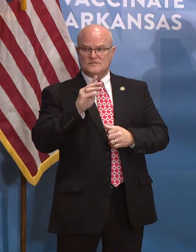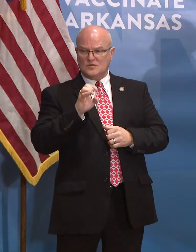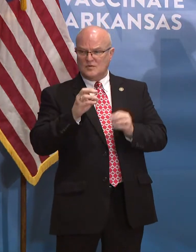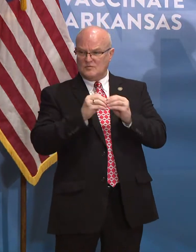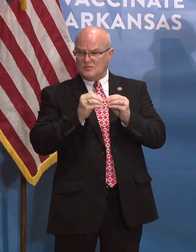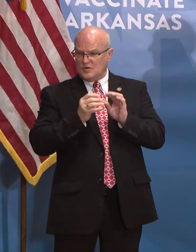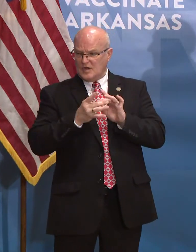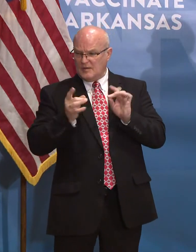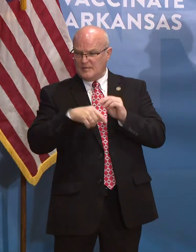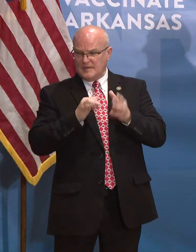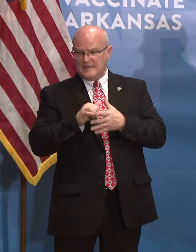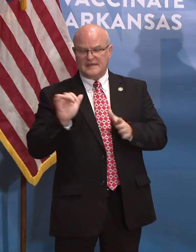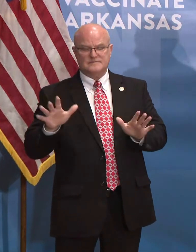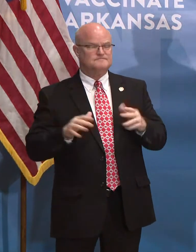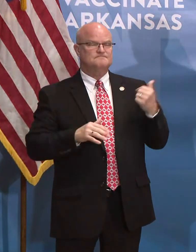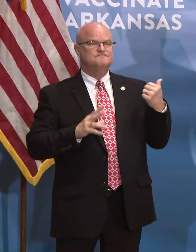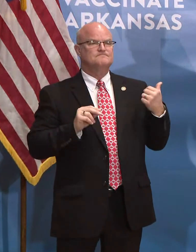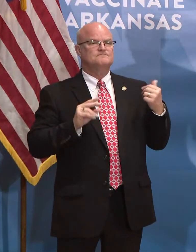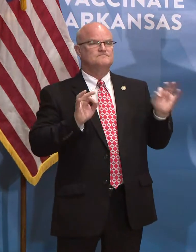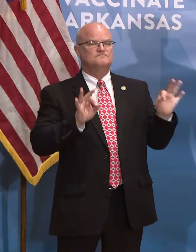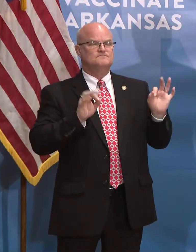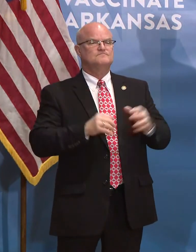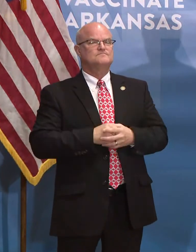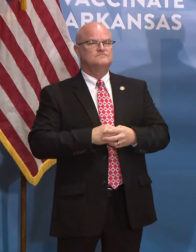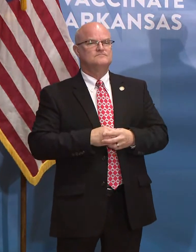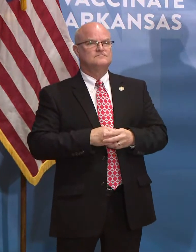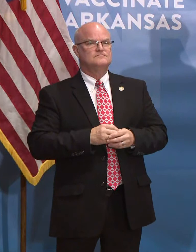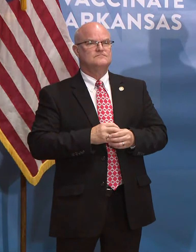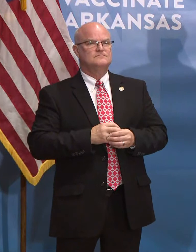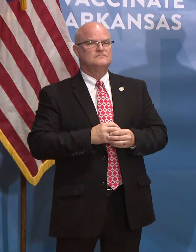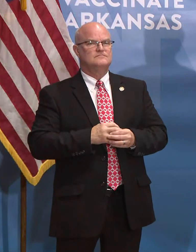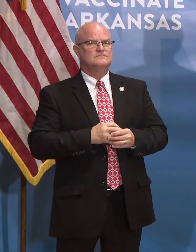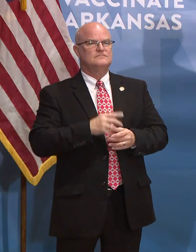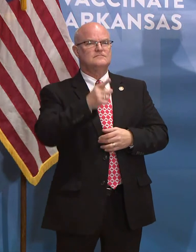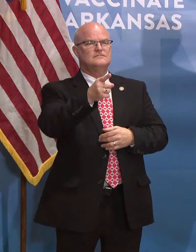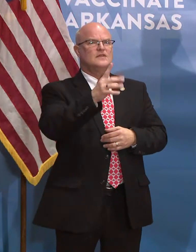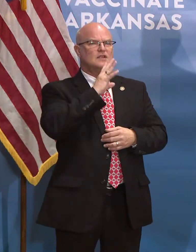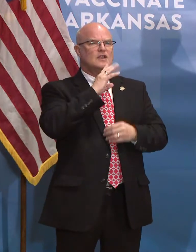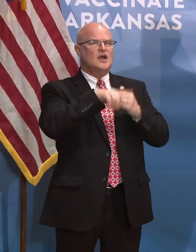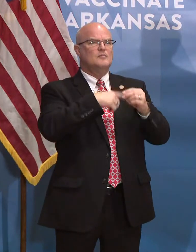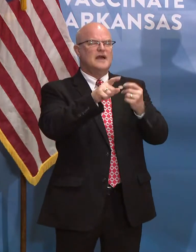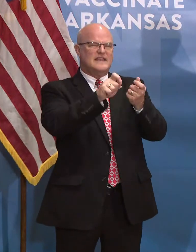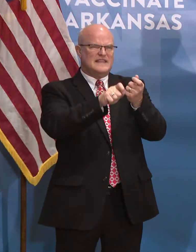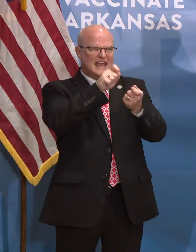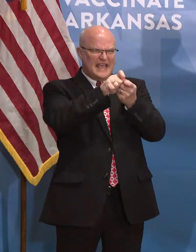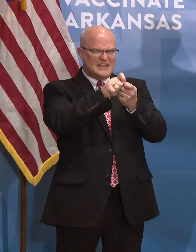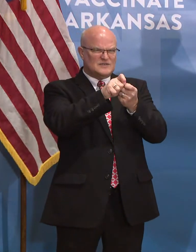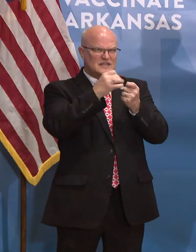have any further comment on that? No, exactly that. Can you speak on the accuracy of the rapid